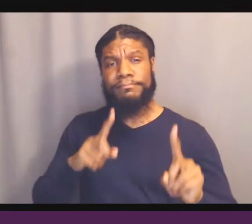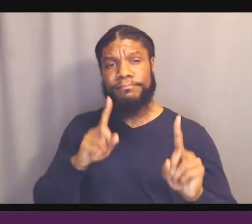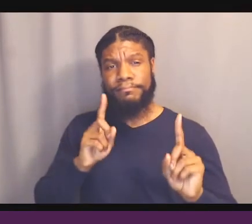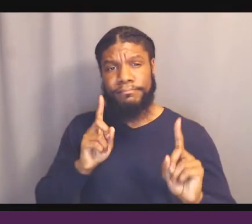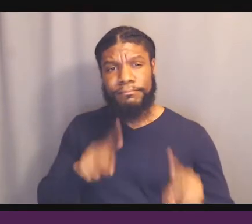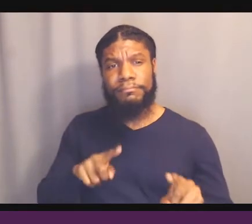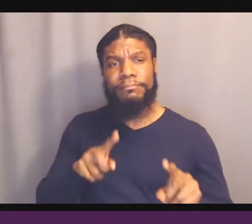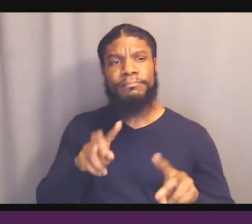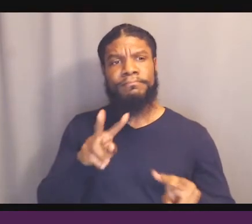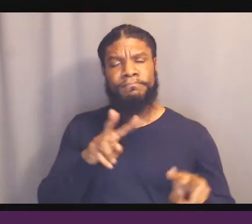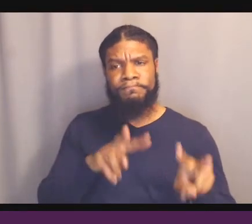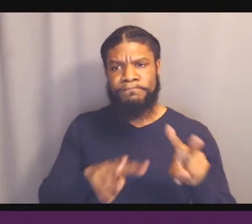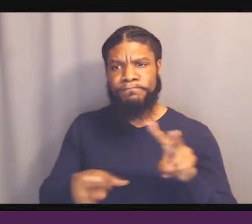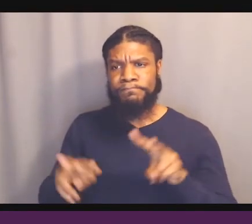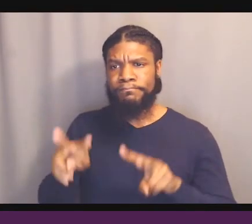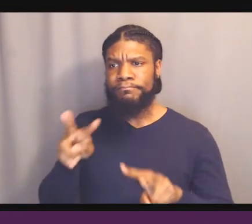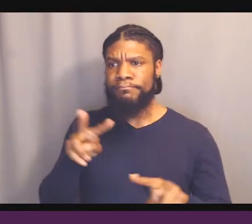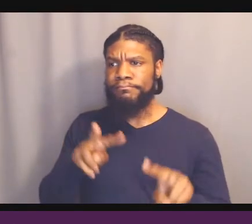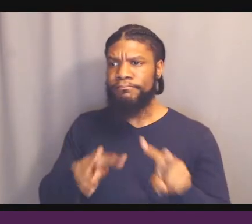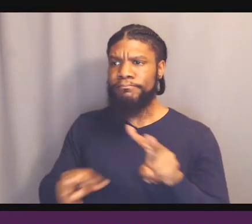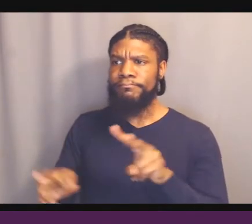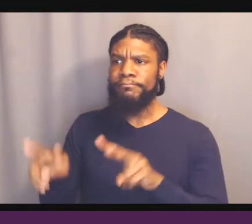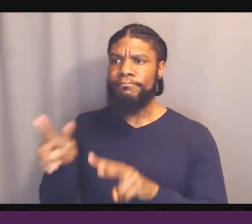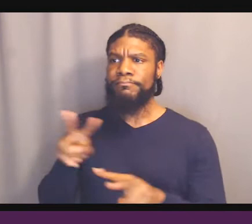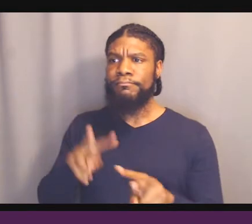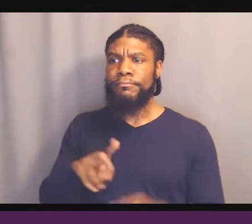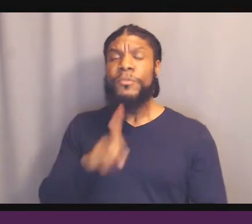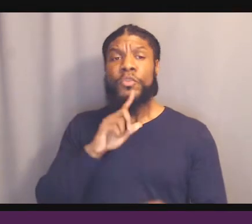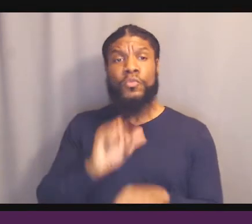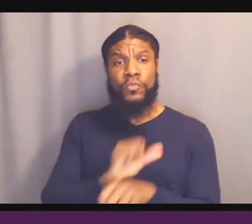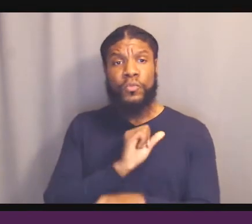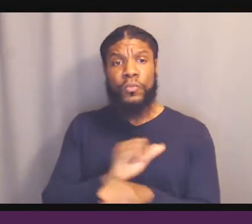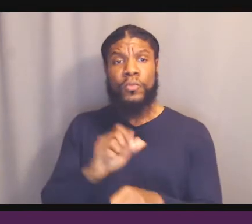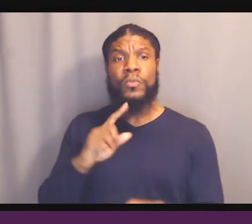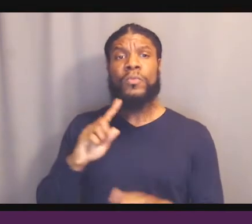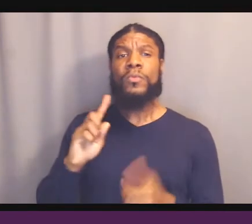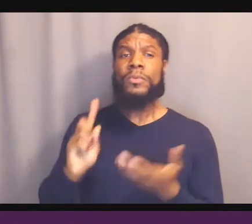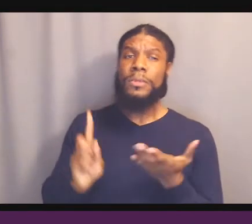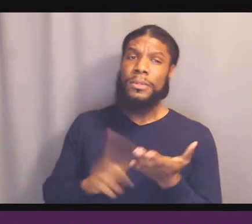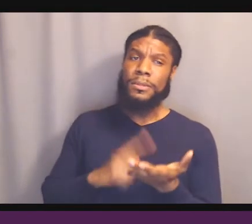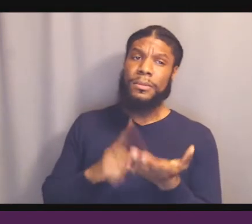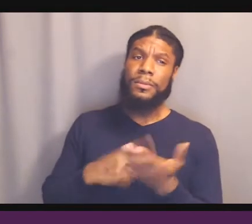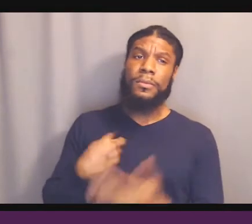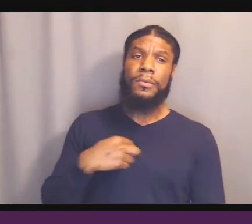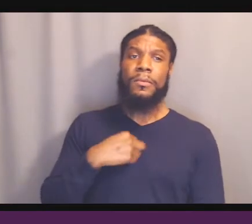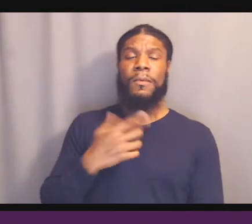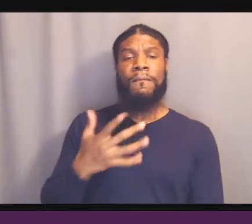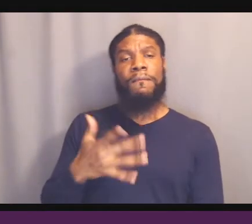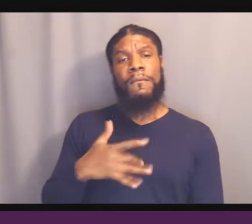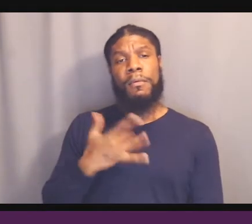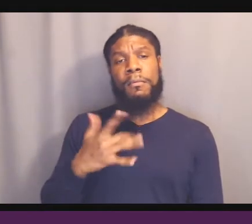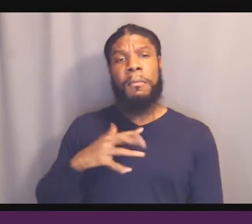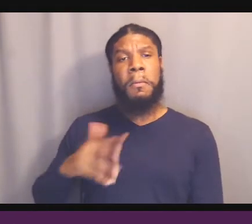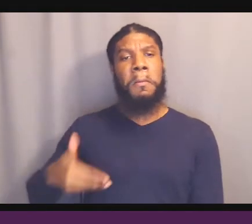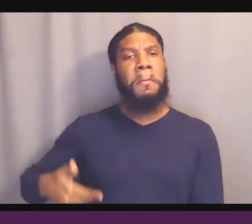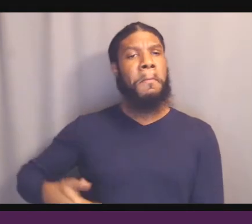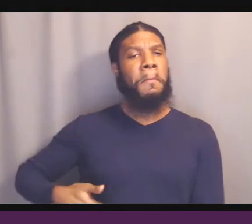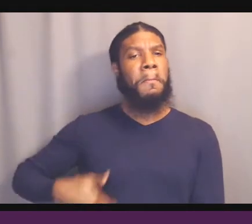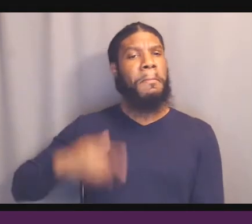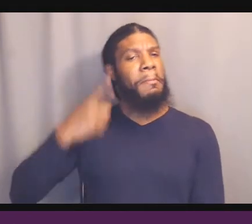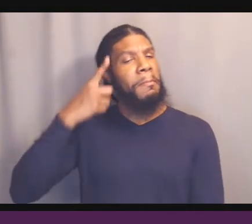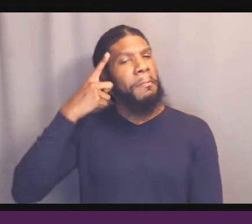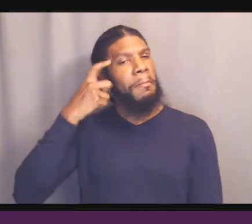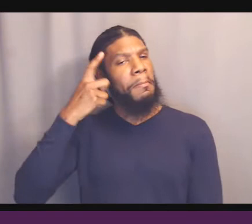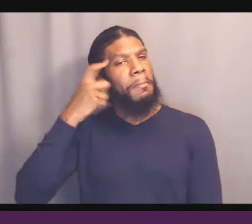suspicion when it comes to our speech. When it comes to what we say, there is a suspicion